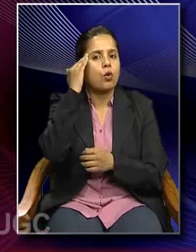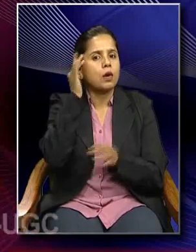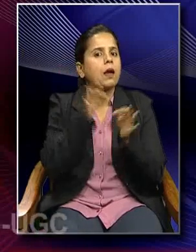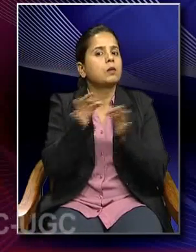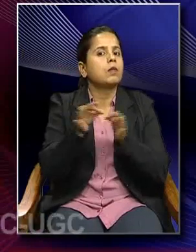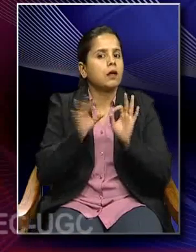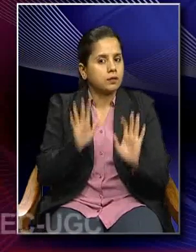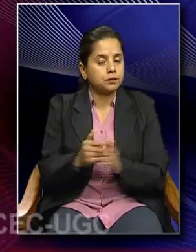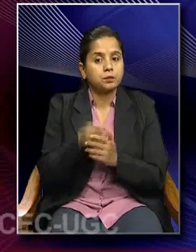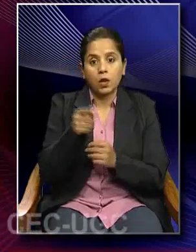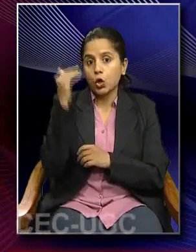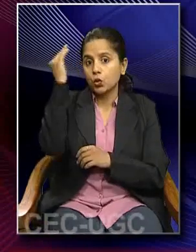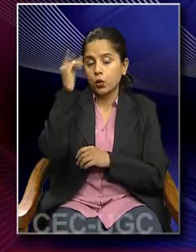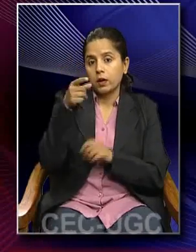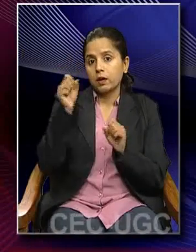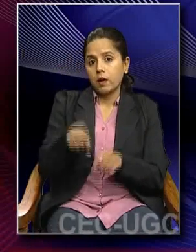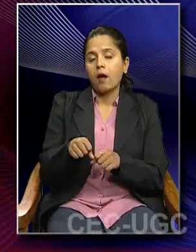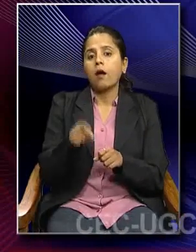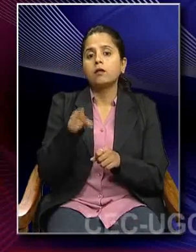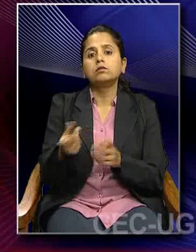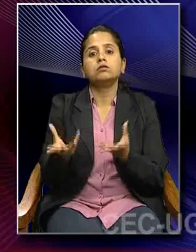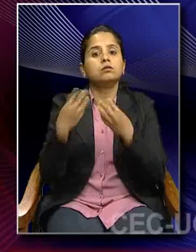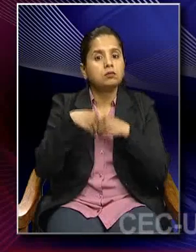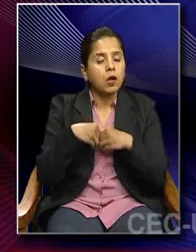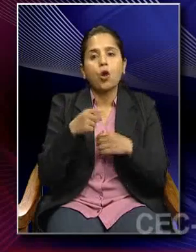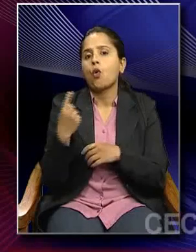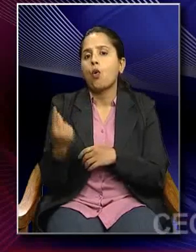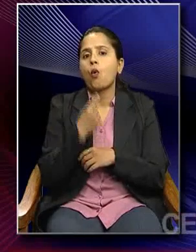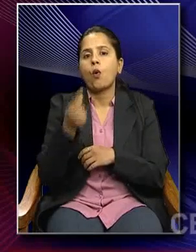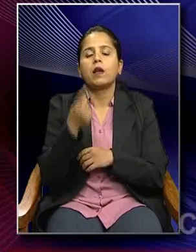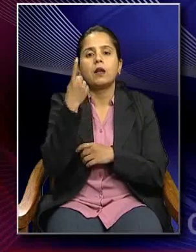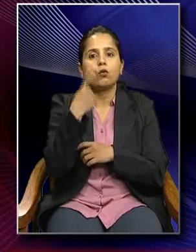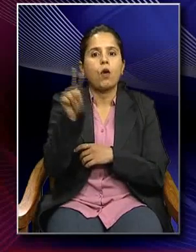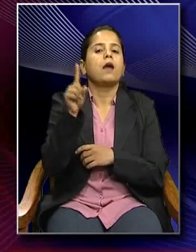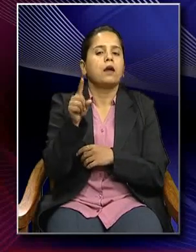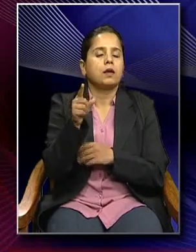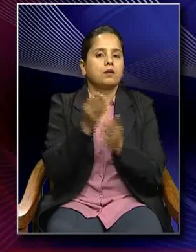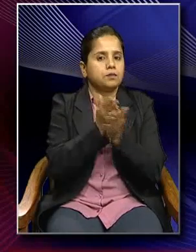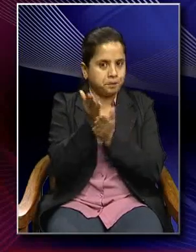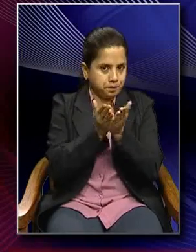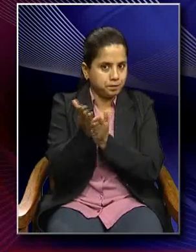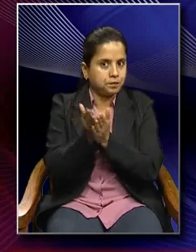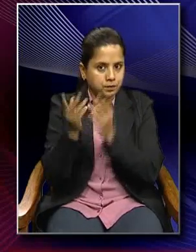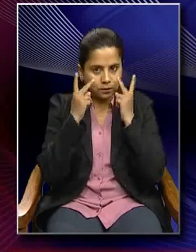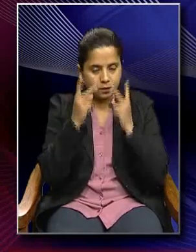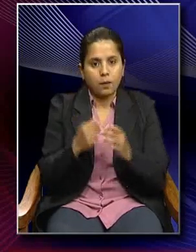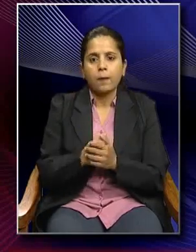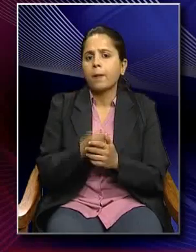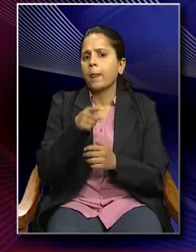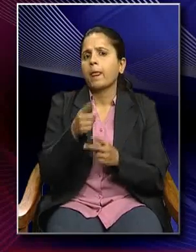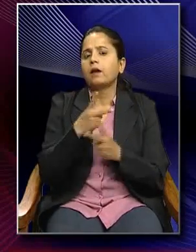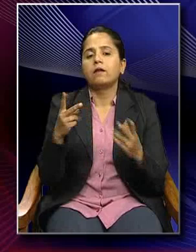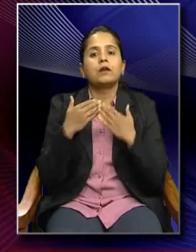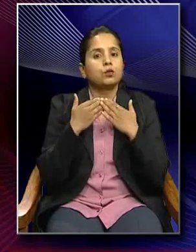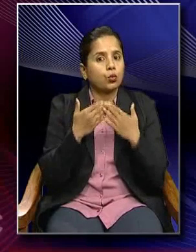means the knowledge can be attained only through the valid means, and different